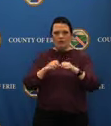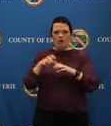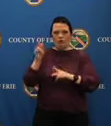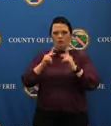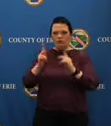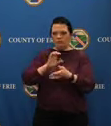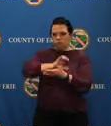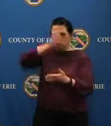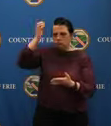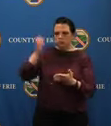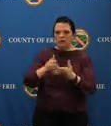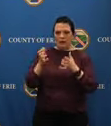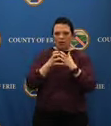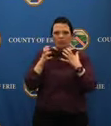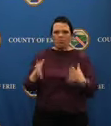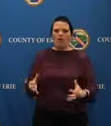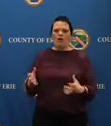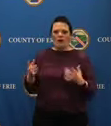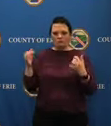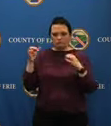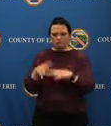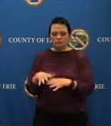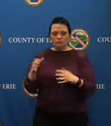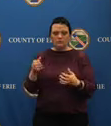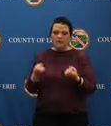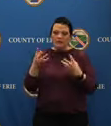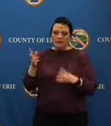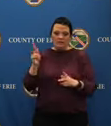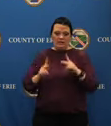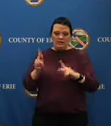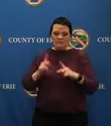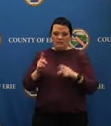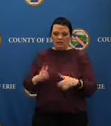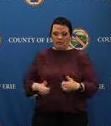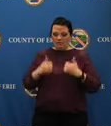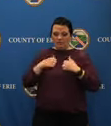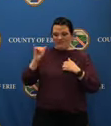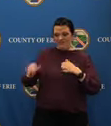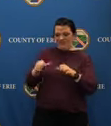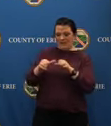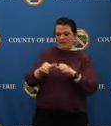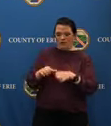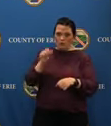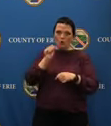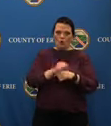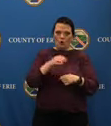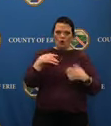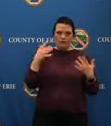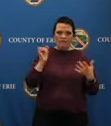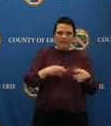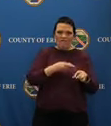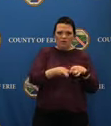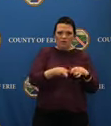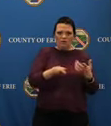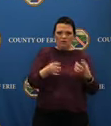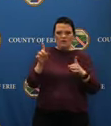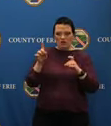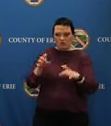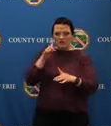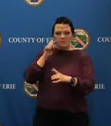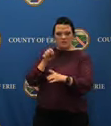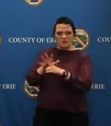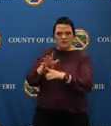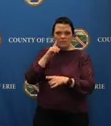many individuals that live in that area work in those fields. And so they're getting tested because they're being exposed because